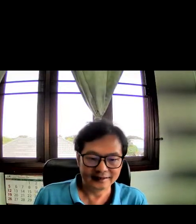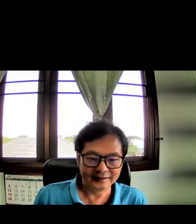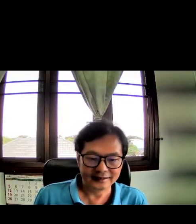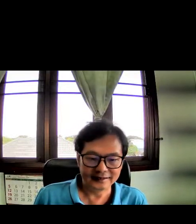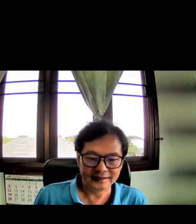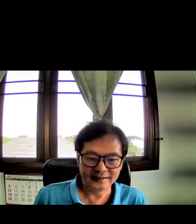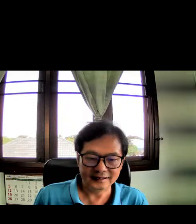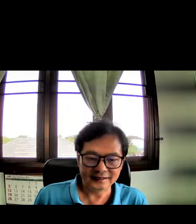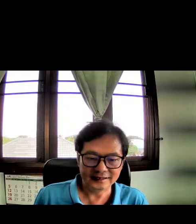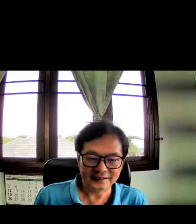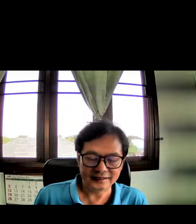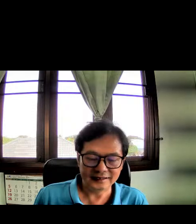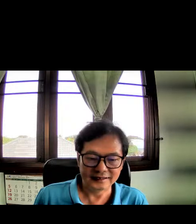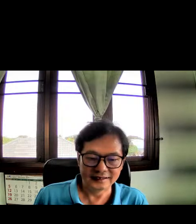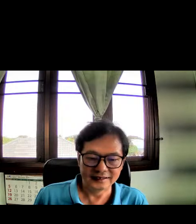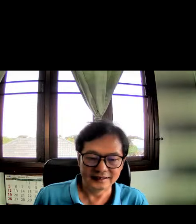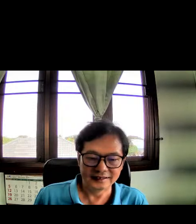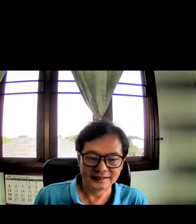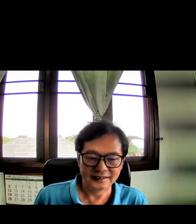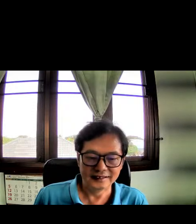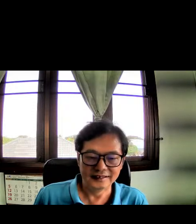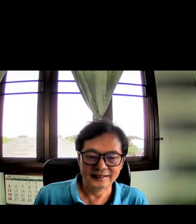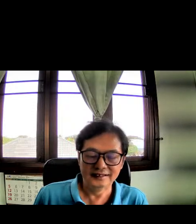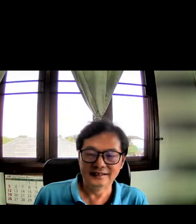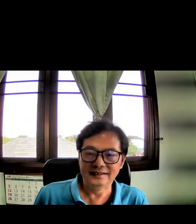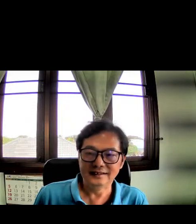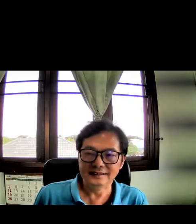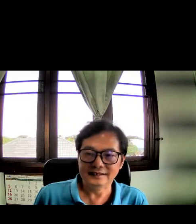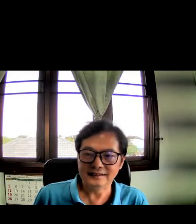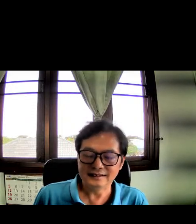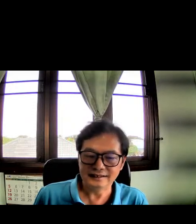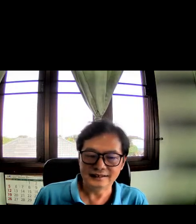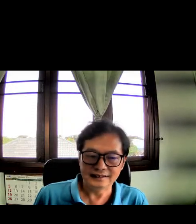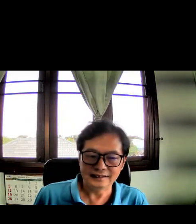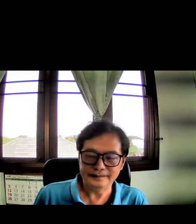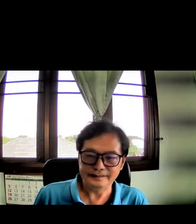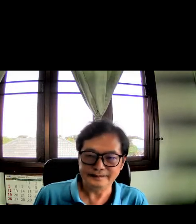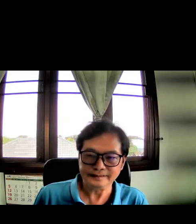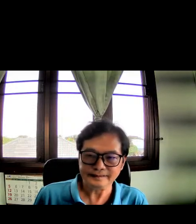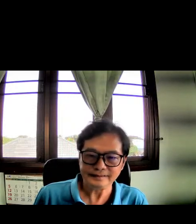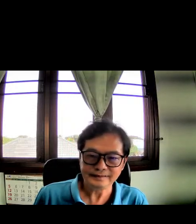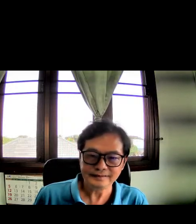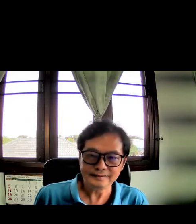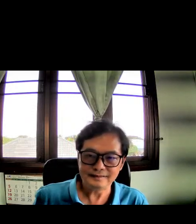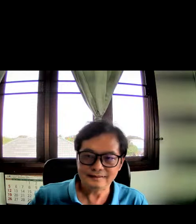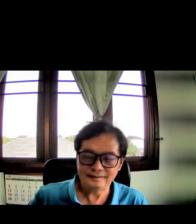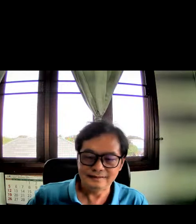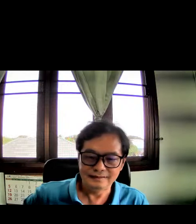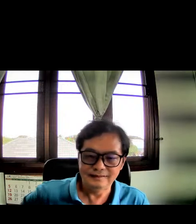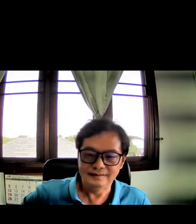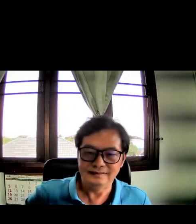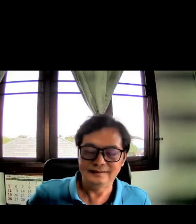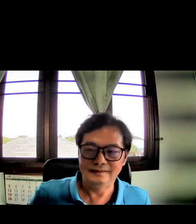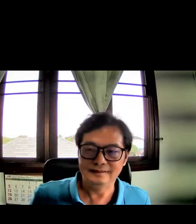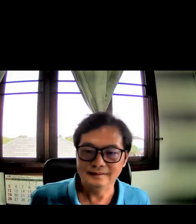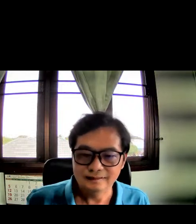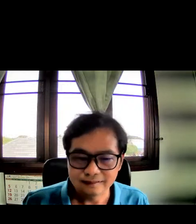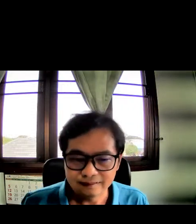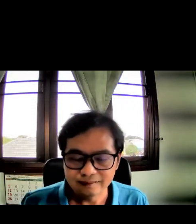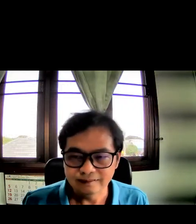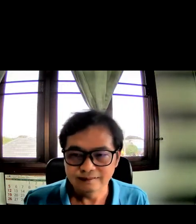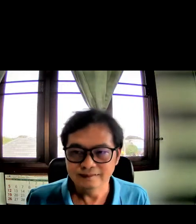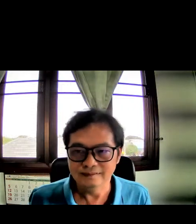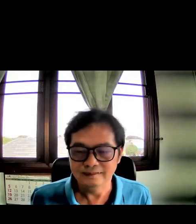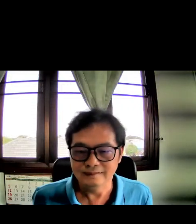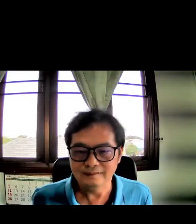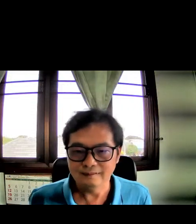Super. Thank you very much, Mr. Kitisak. And it is really inspiring, I hope, for all our young leaders who has joined us